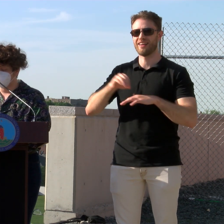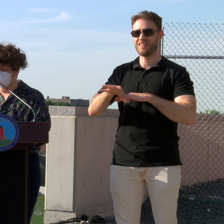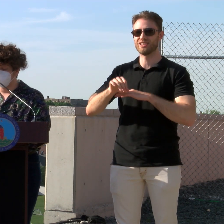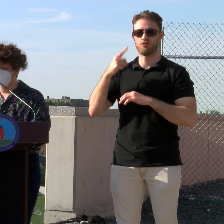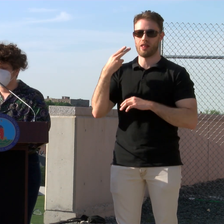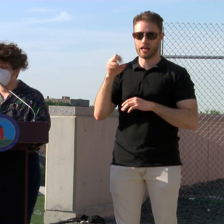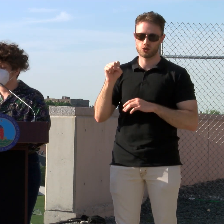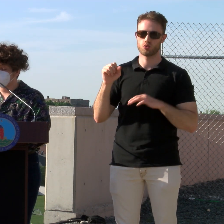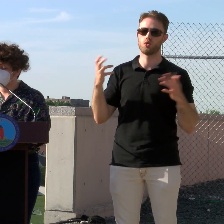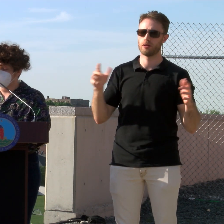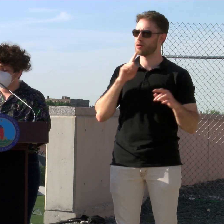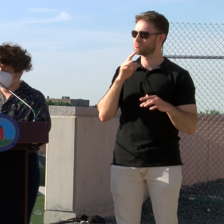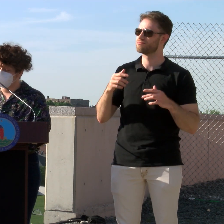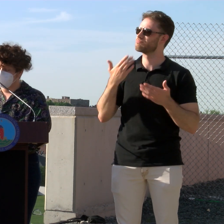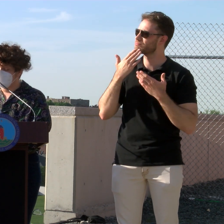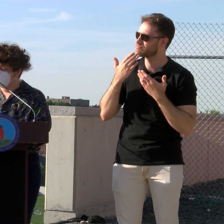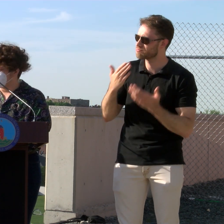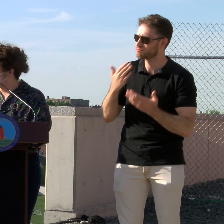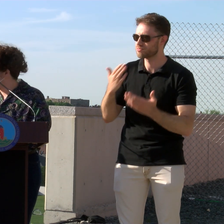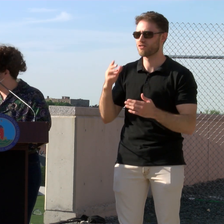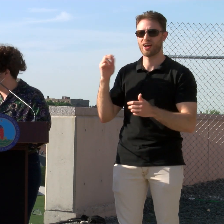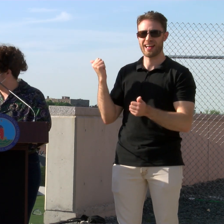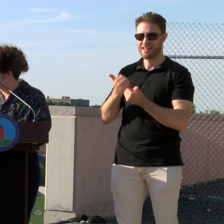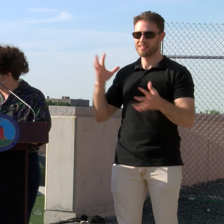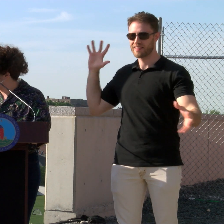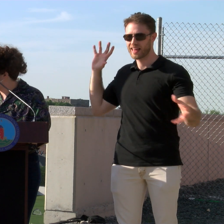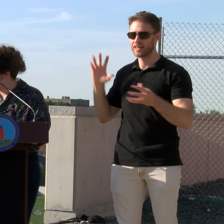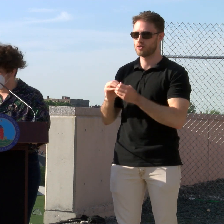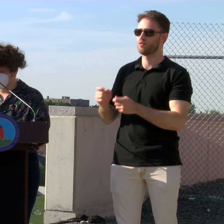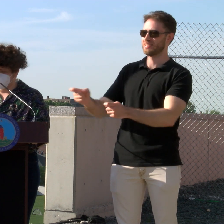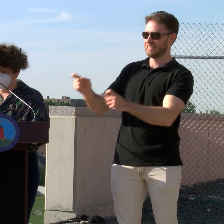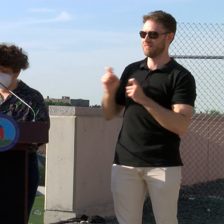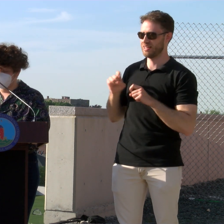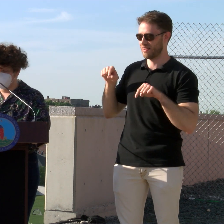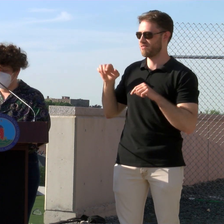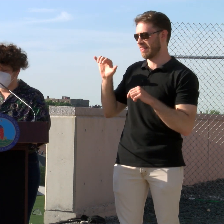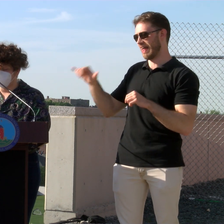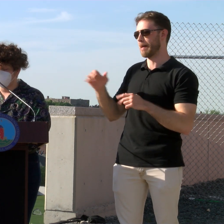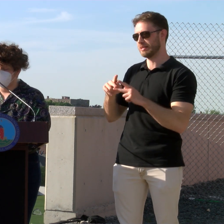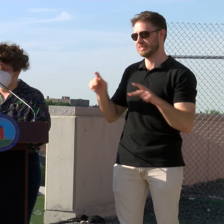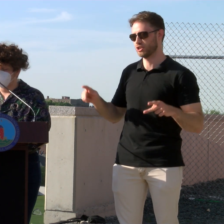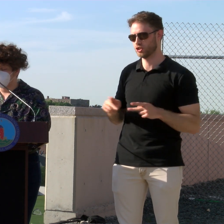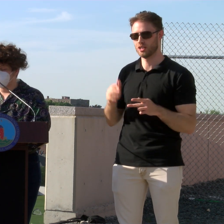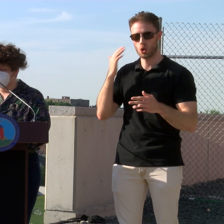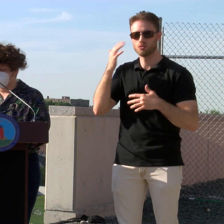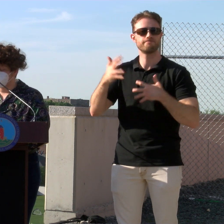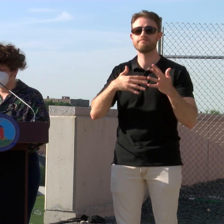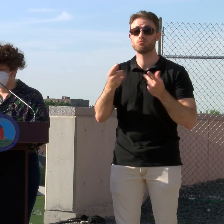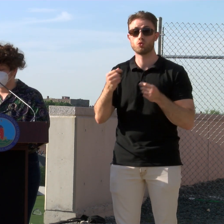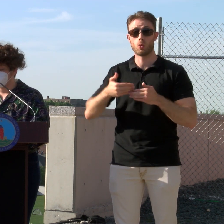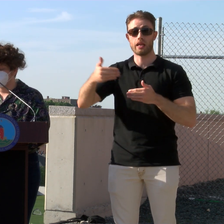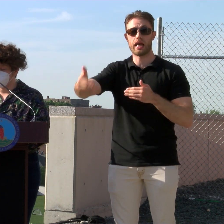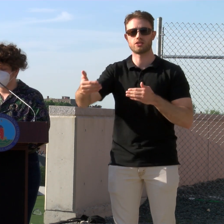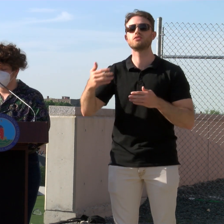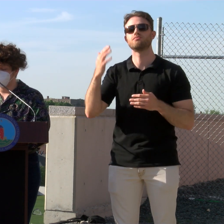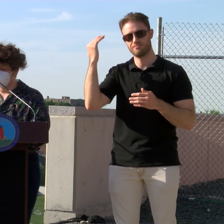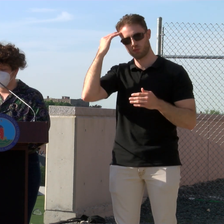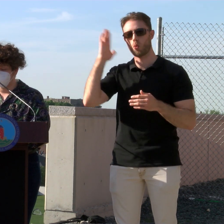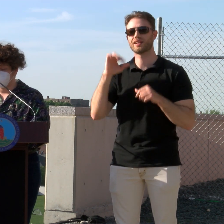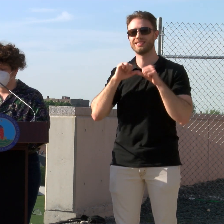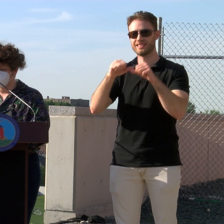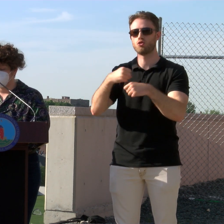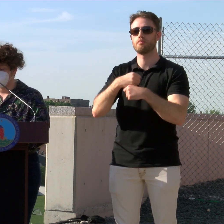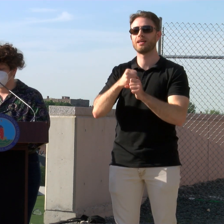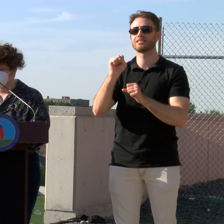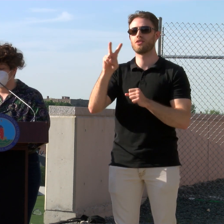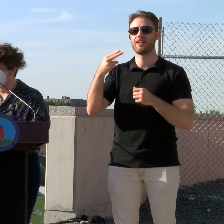for the high school, we're really grateful for everything that you've given in this position and know that no matter what you do next, you'll continue making